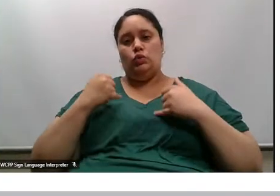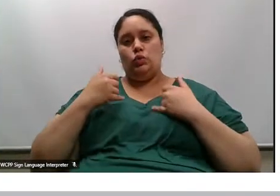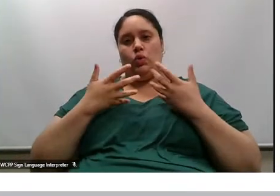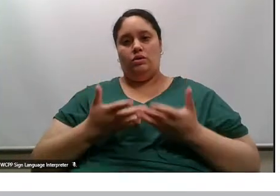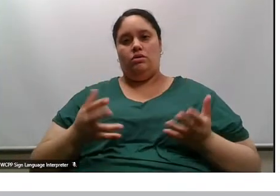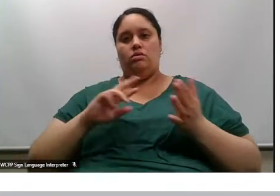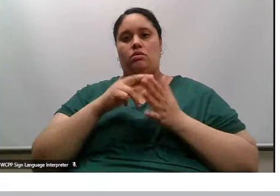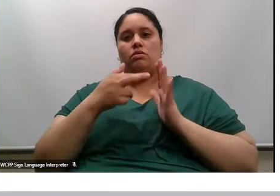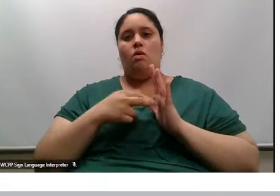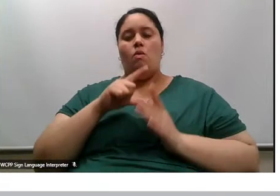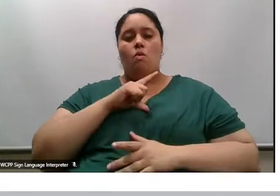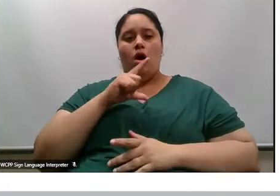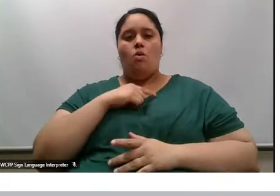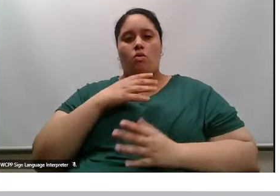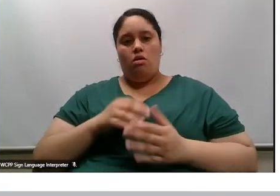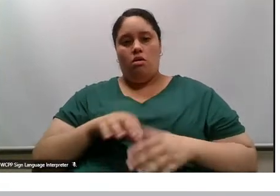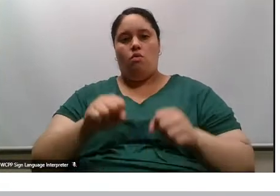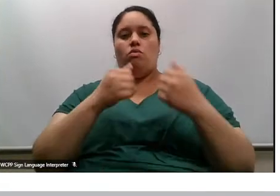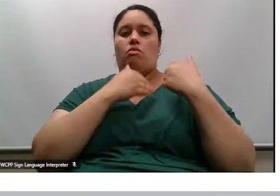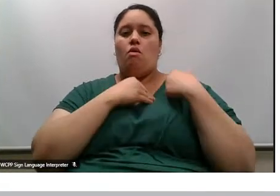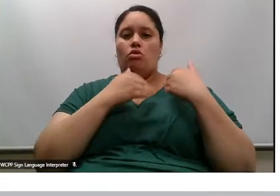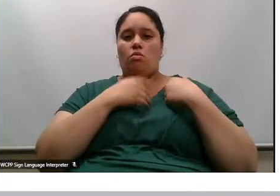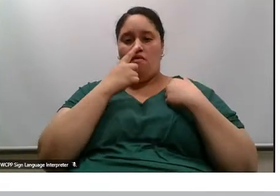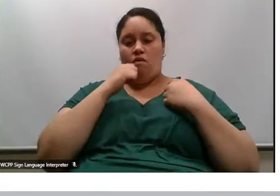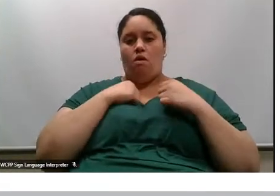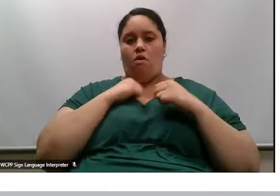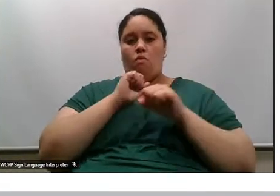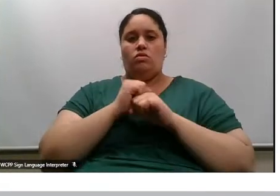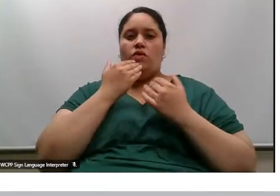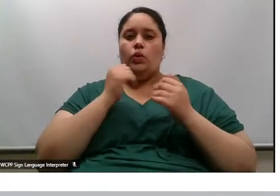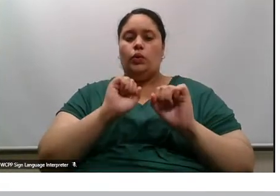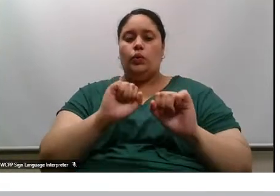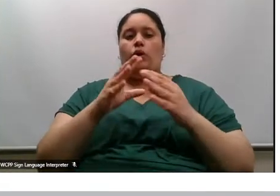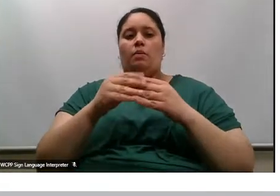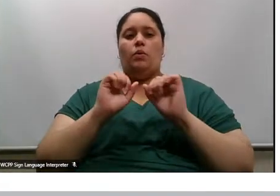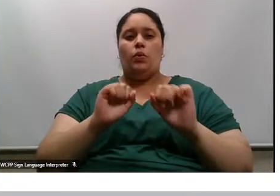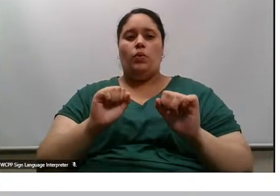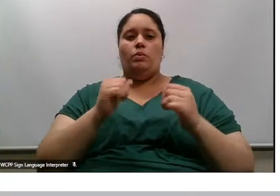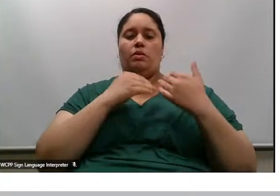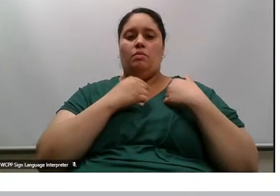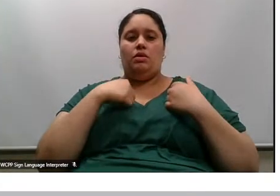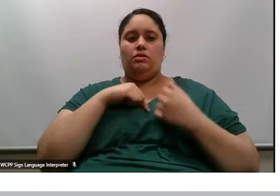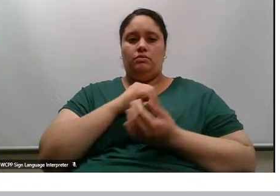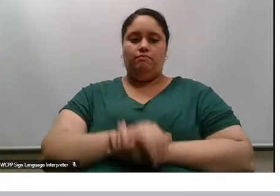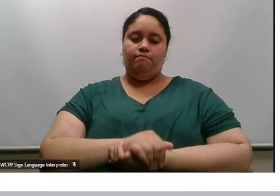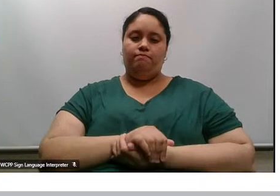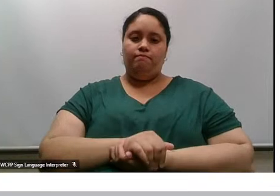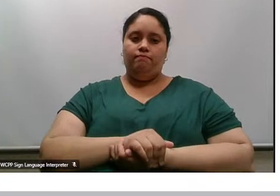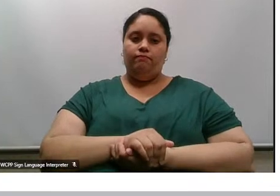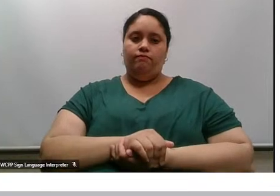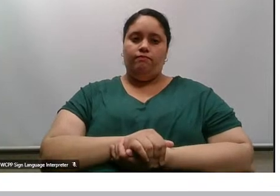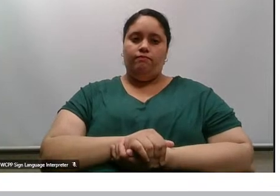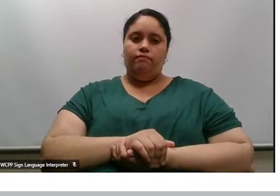role because we are being held accountable. And thank you to you and your members for holding us accountable.